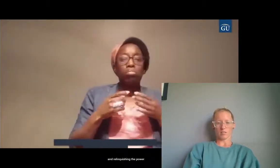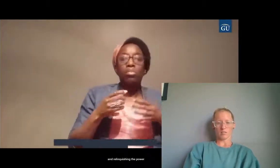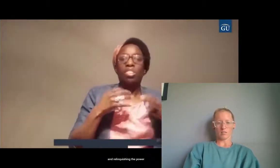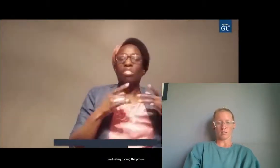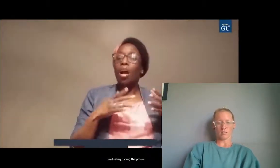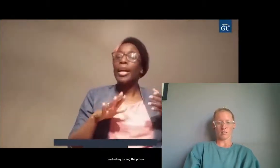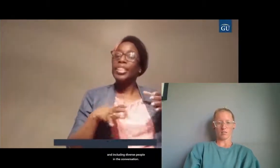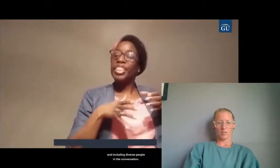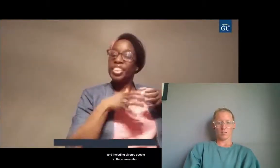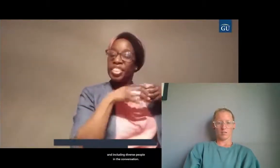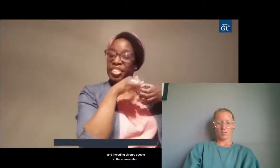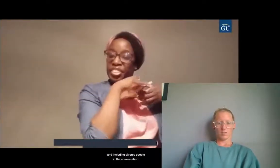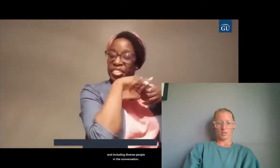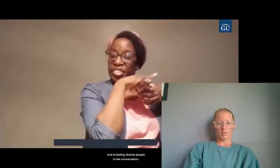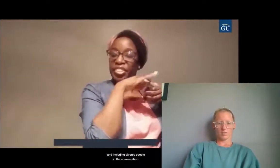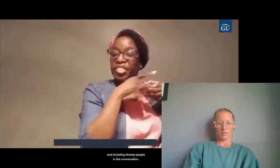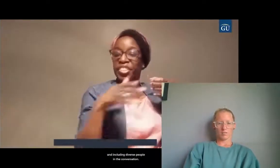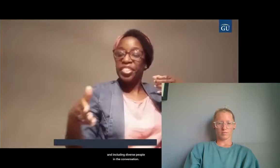this.